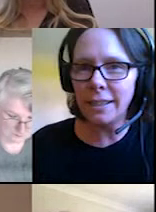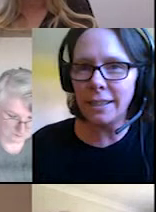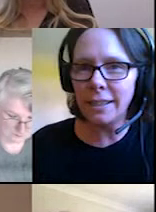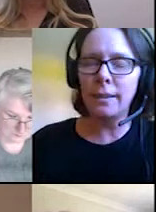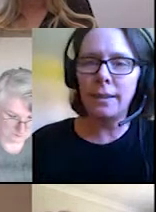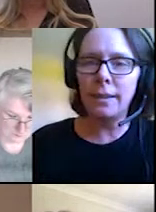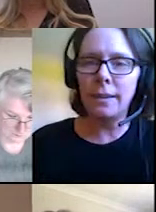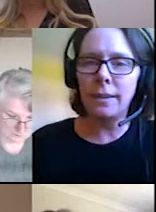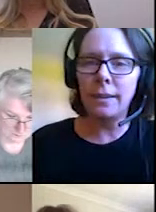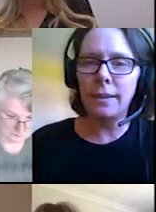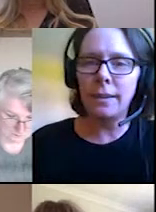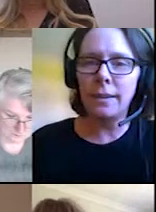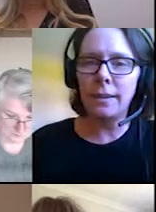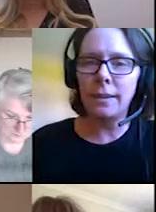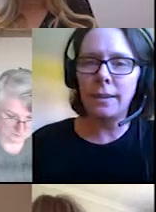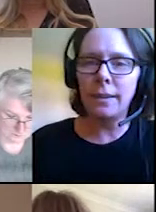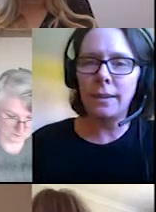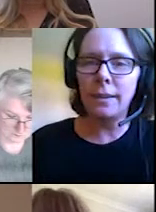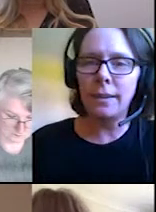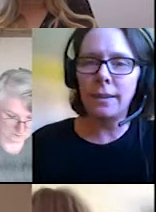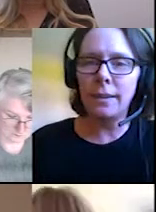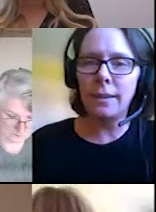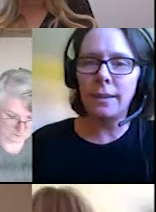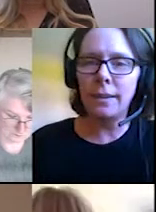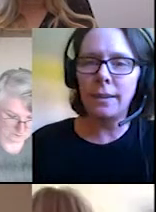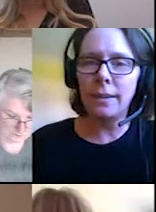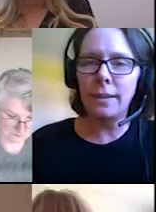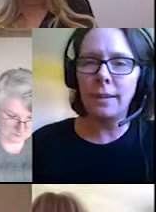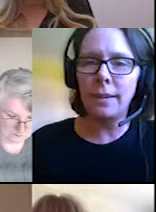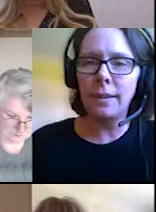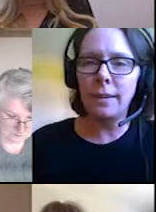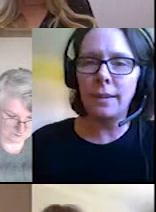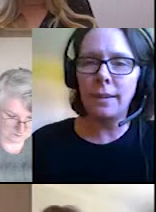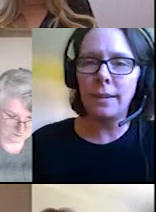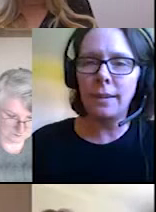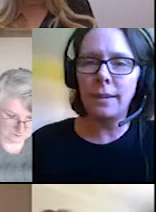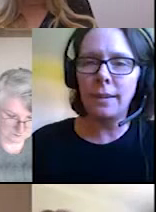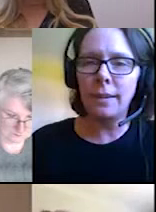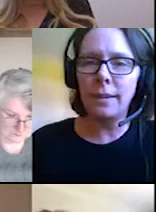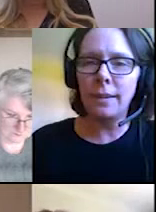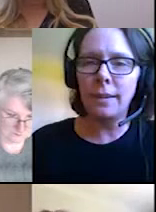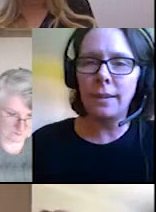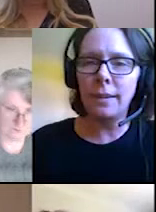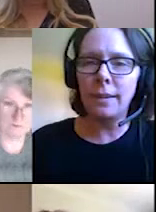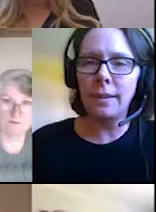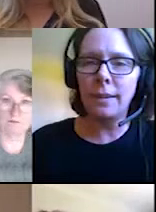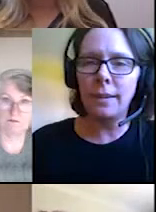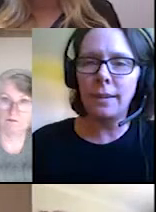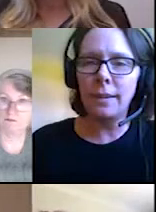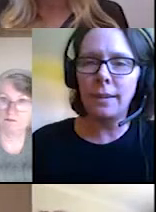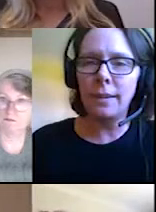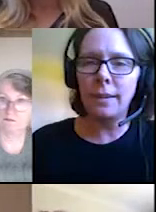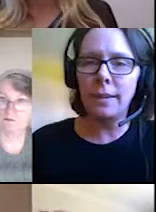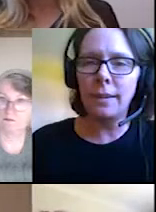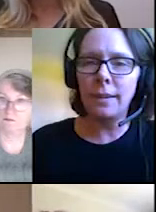take advantage of. And later I'll let you explore that link there, which is really gorgeous. Okay, doing lots